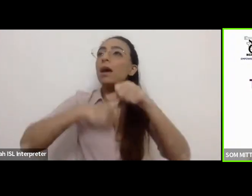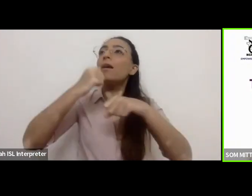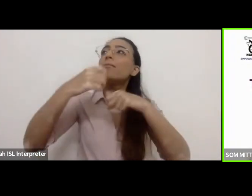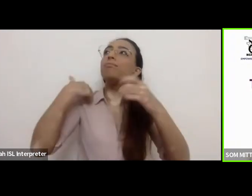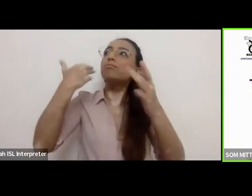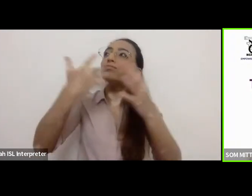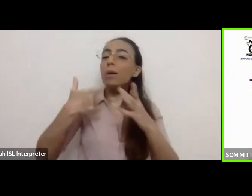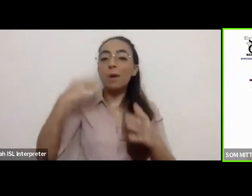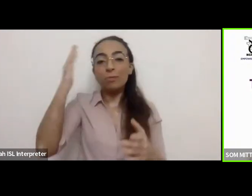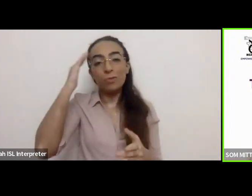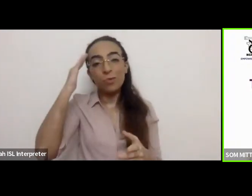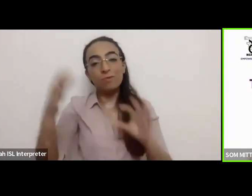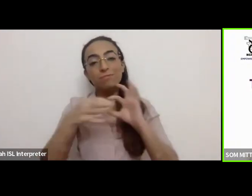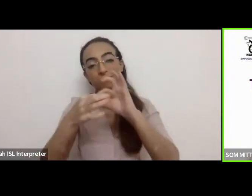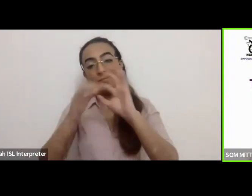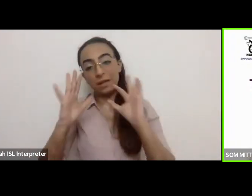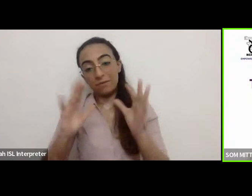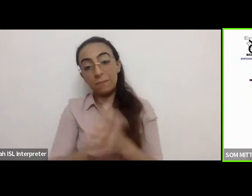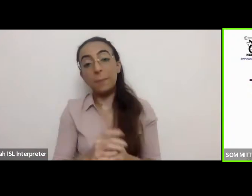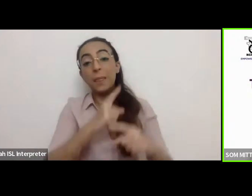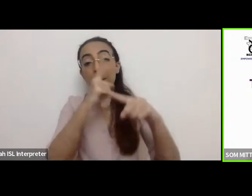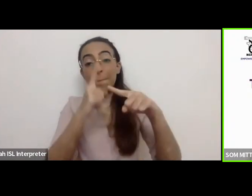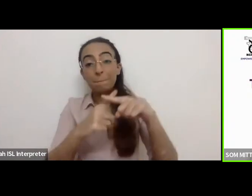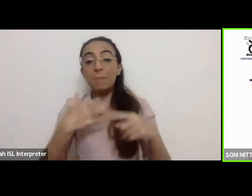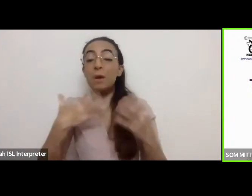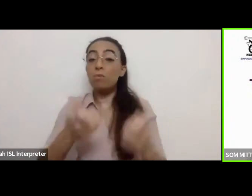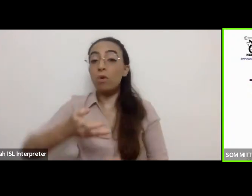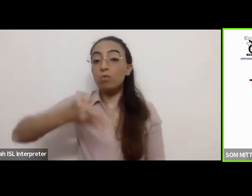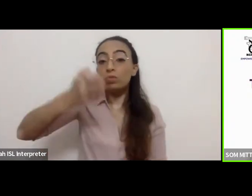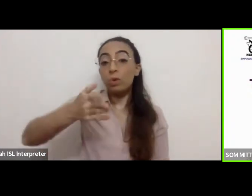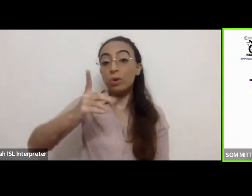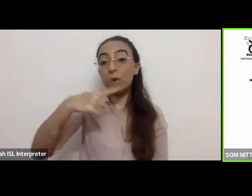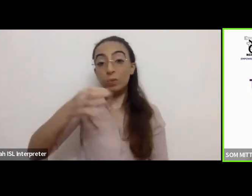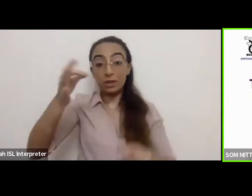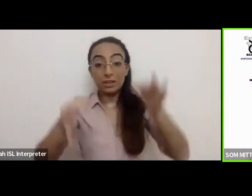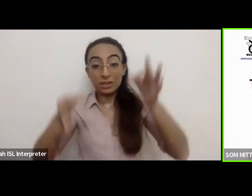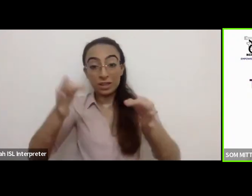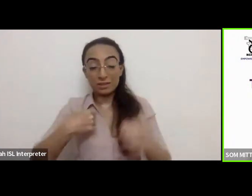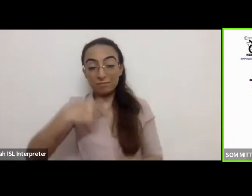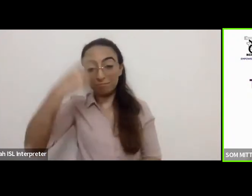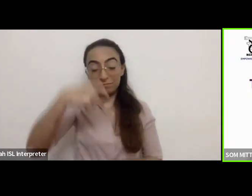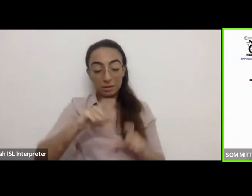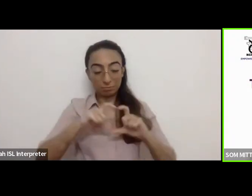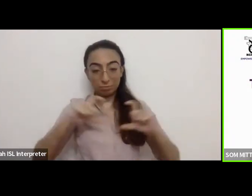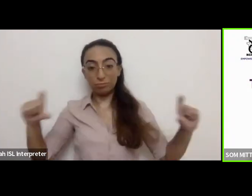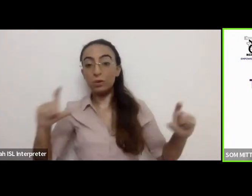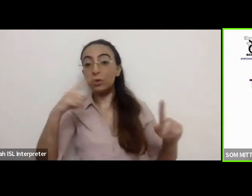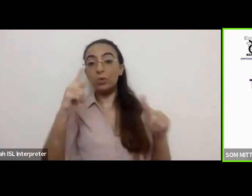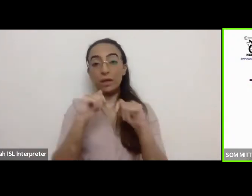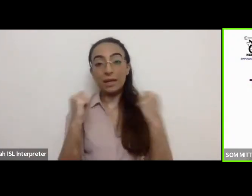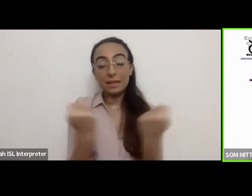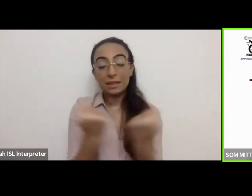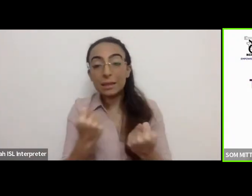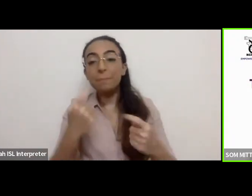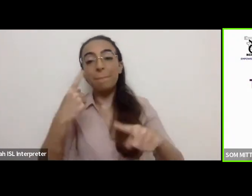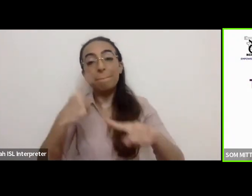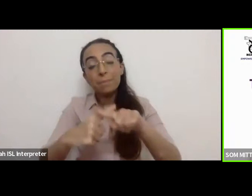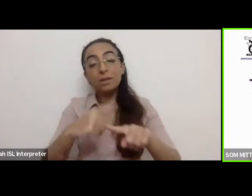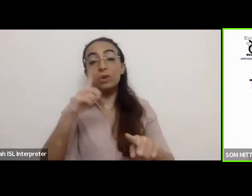would also like to compliment the jury and of course the NCPEDP team on, you